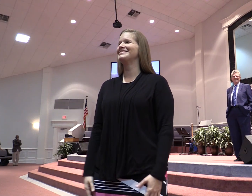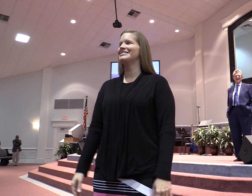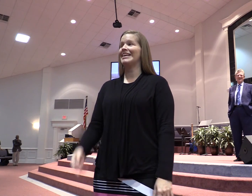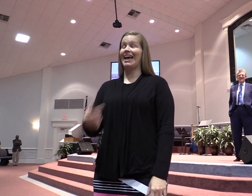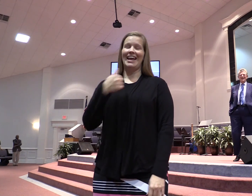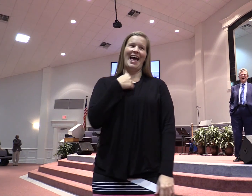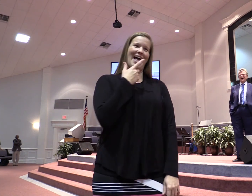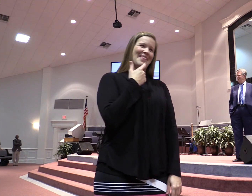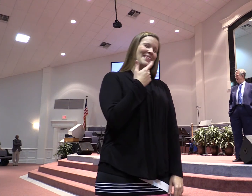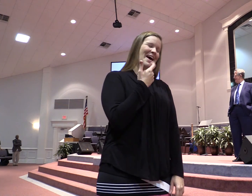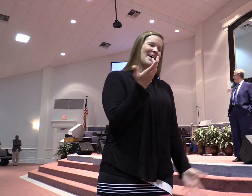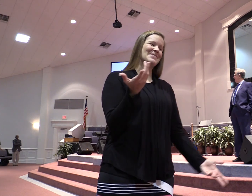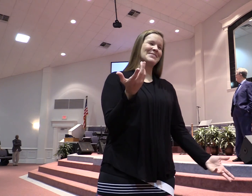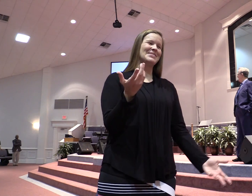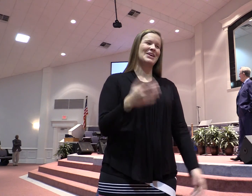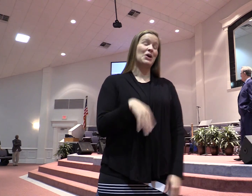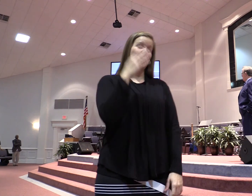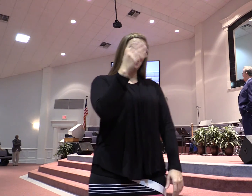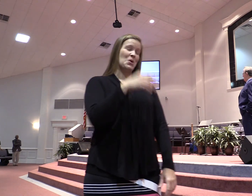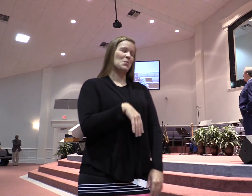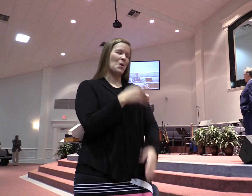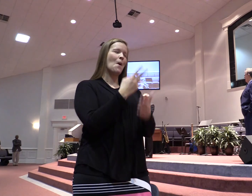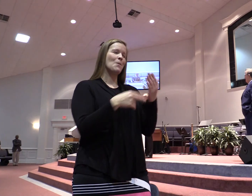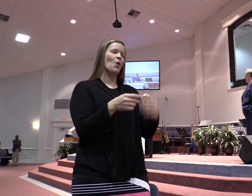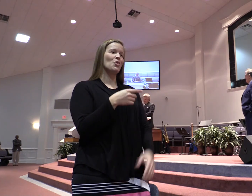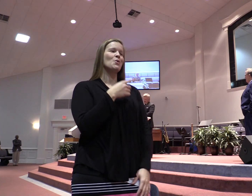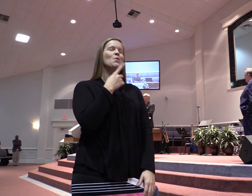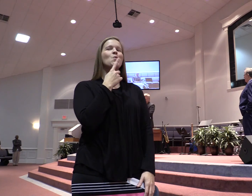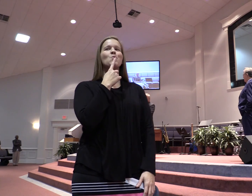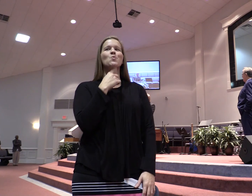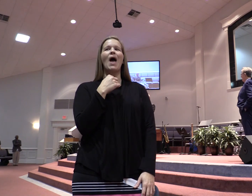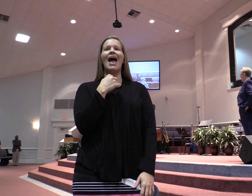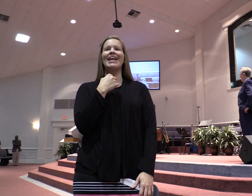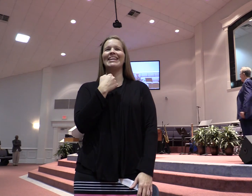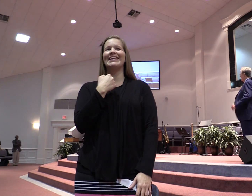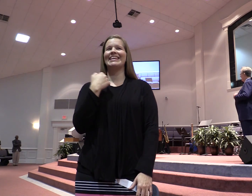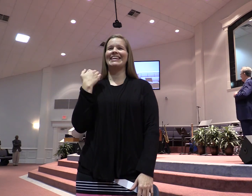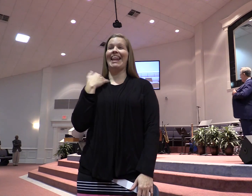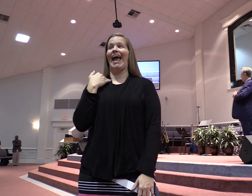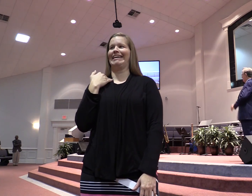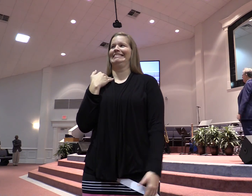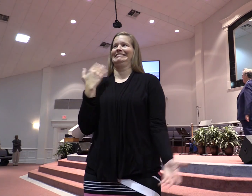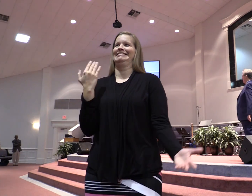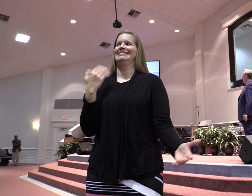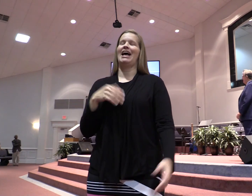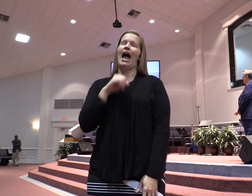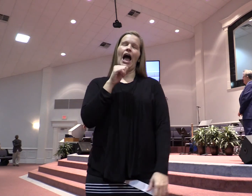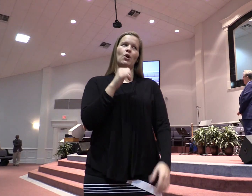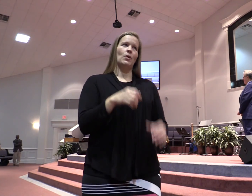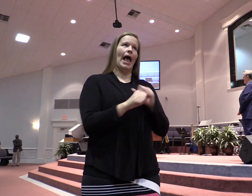And I laughed, and he said, well, you know, we're both just rednecks. It's not something that I advertise very much.